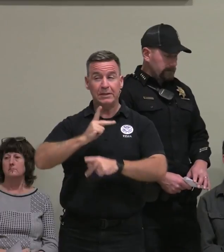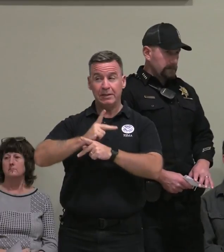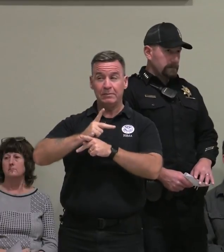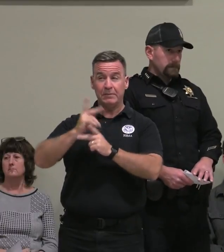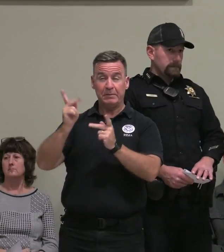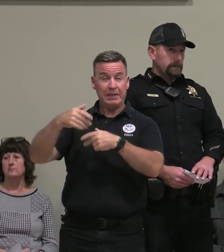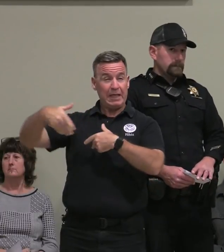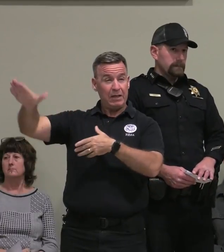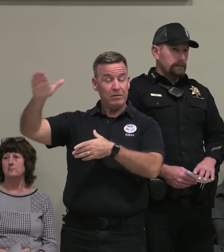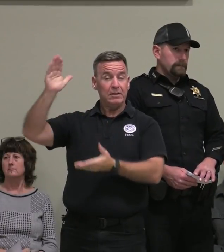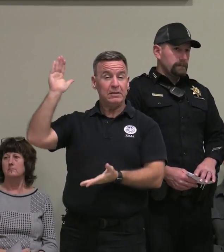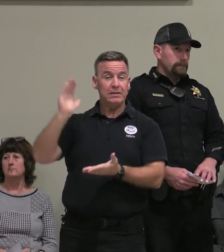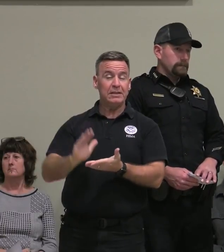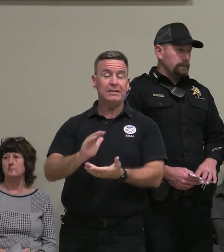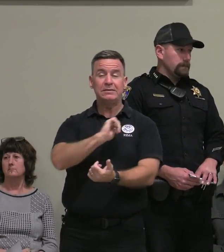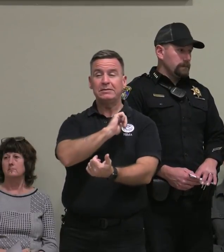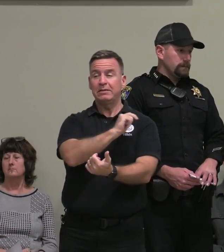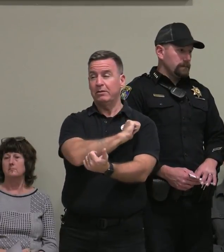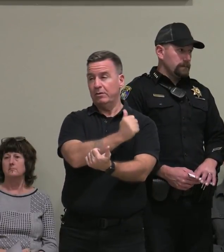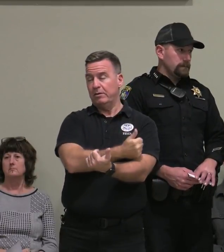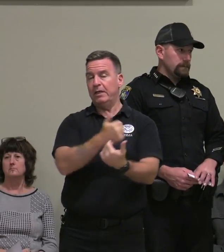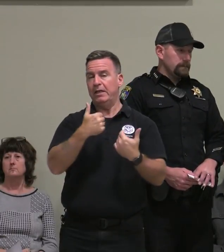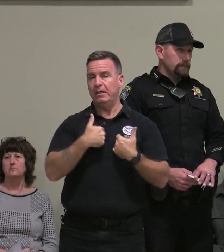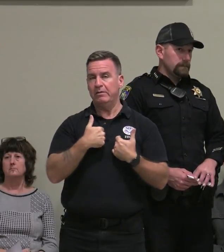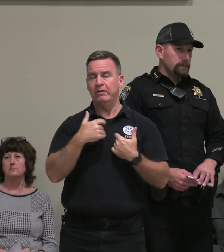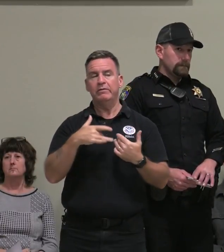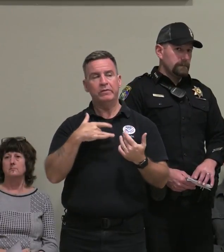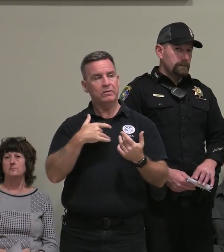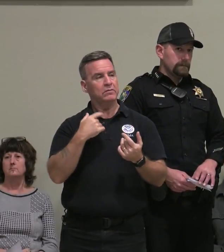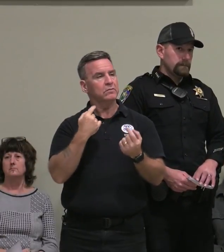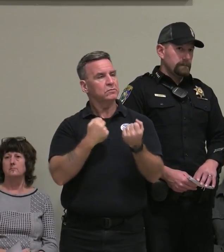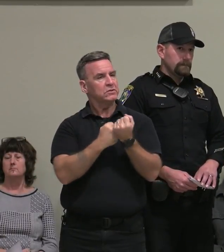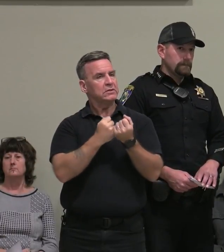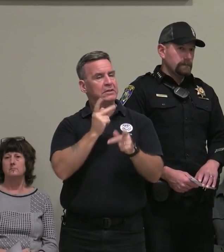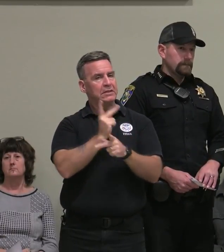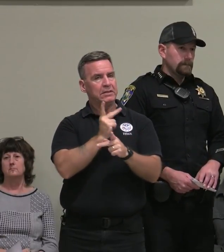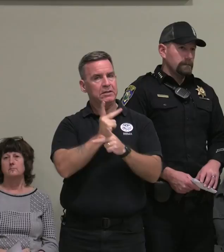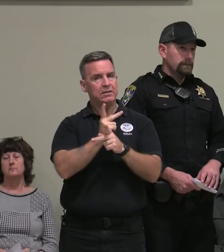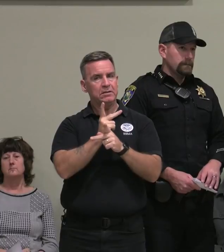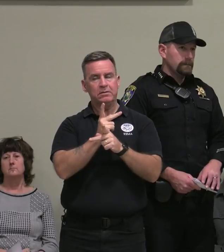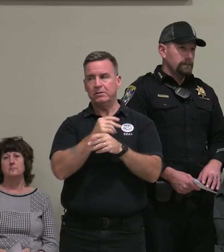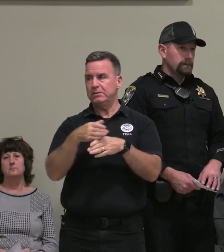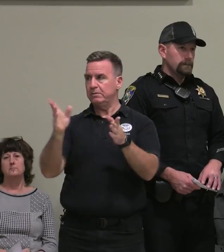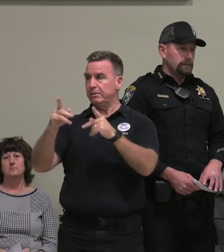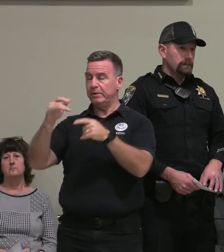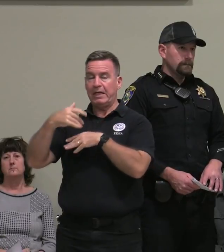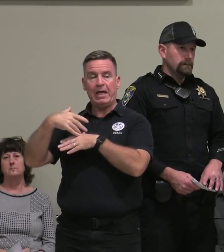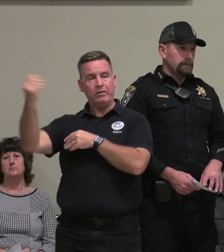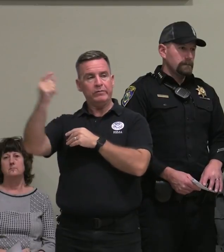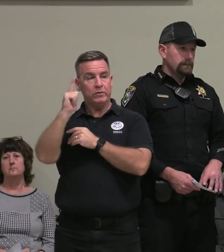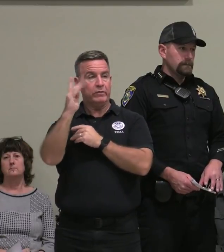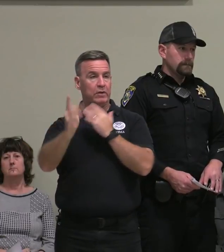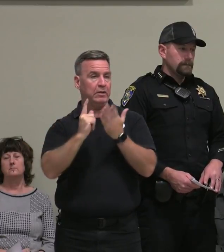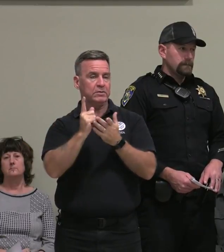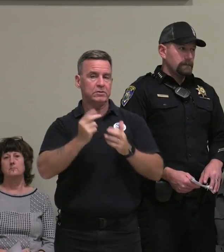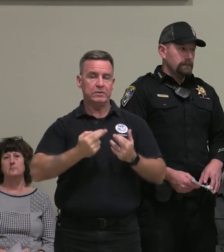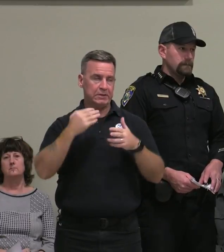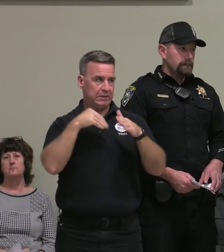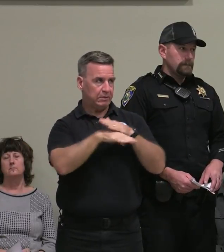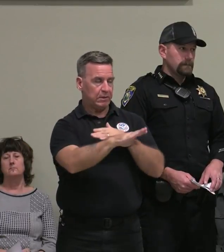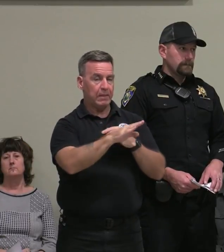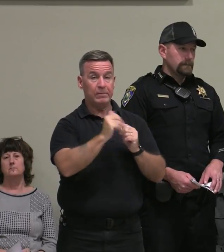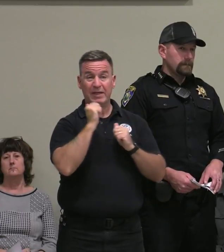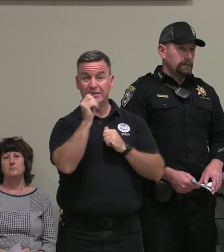keep the general public, the less legal authority we have. We feel that we're justified in keeping the public out for 24 hours so the resident can end.